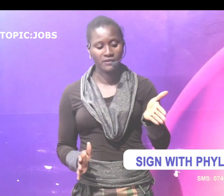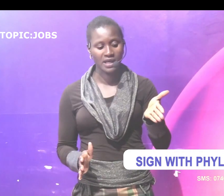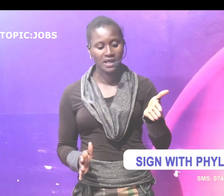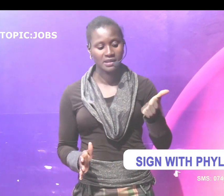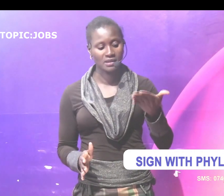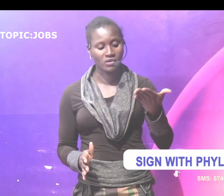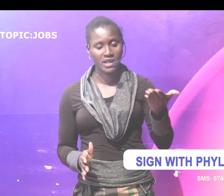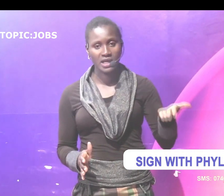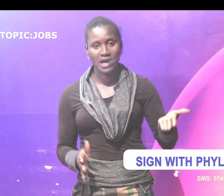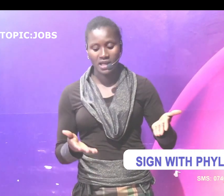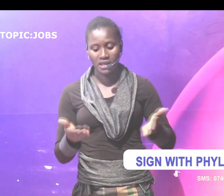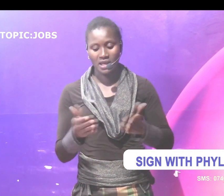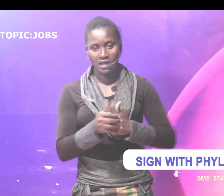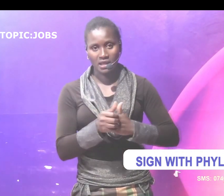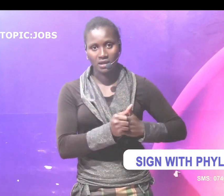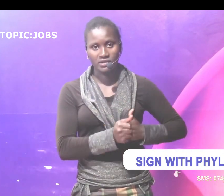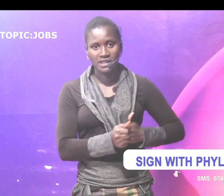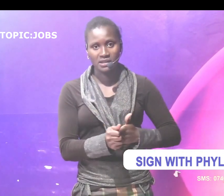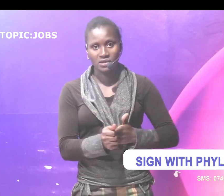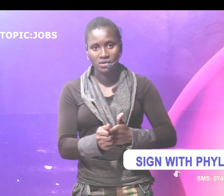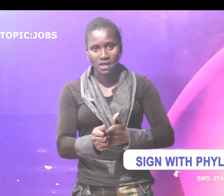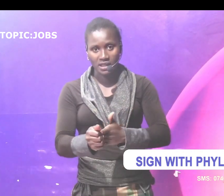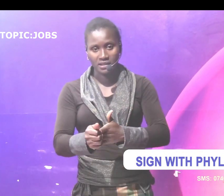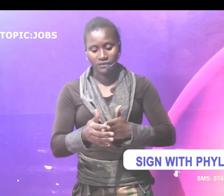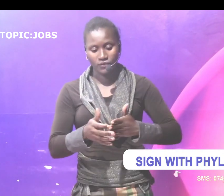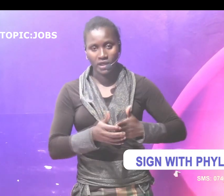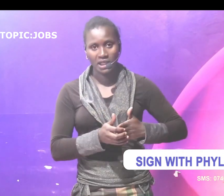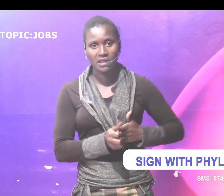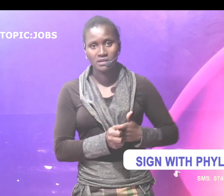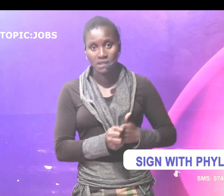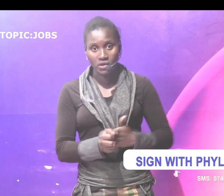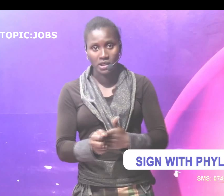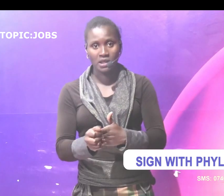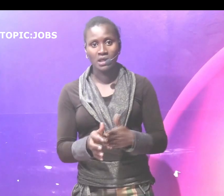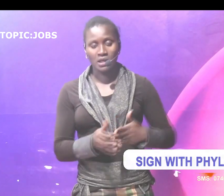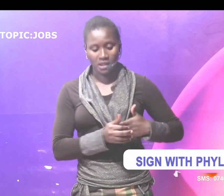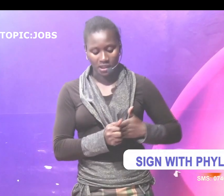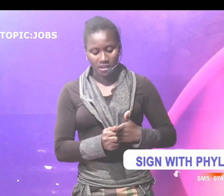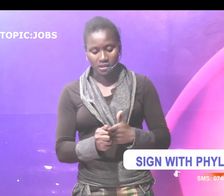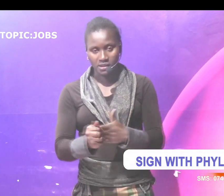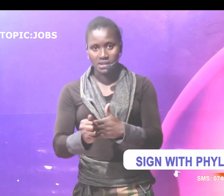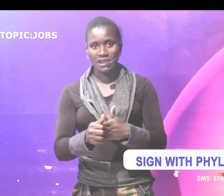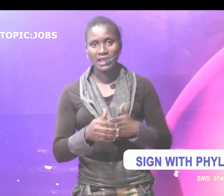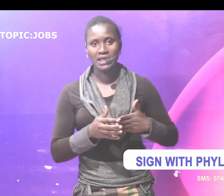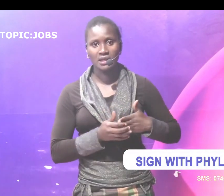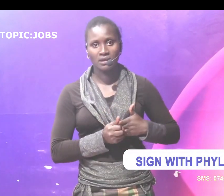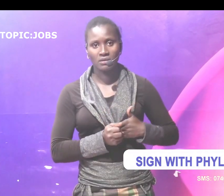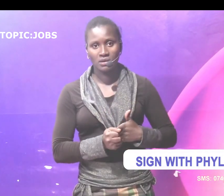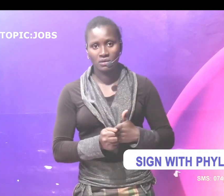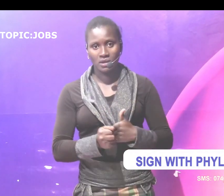fingers or the other hand, and then you'll just drag it forward like this, slowly, like this. Lead.